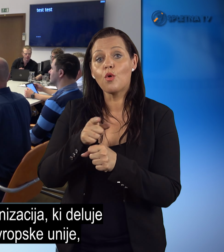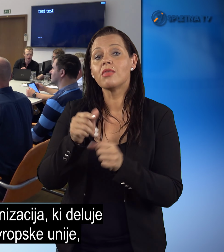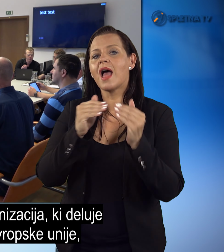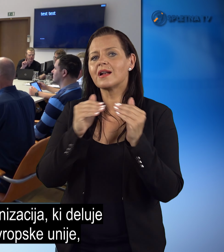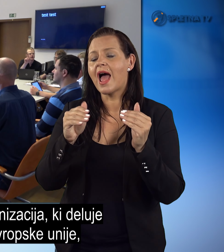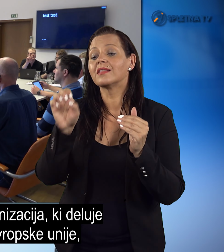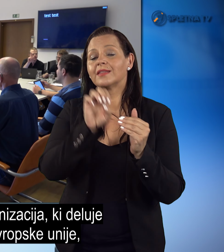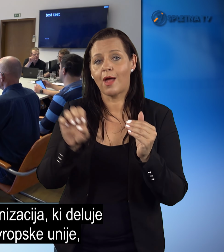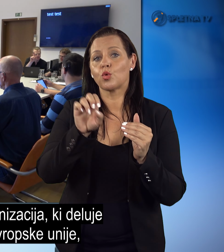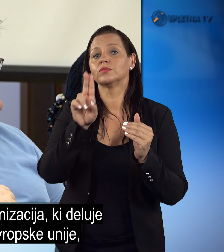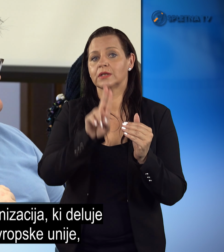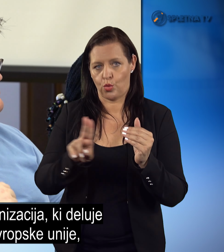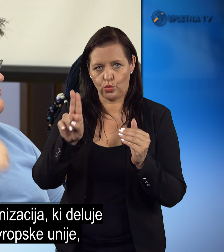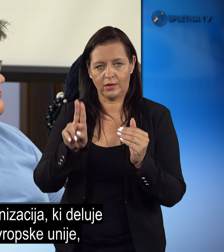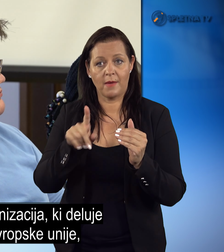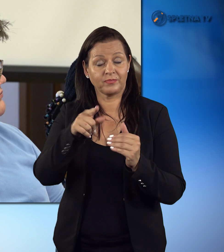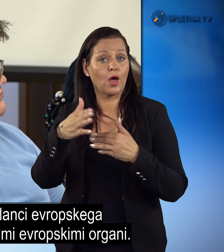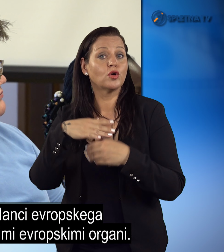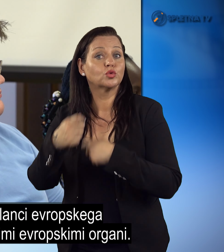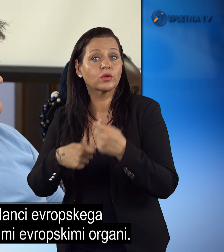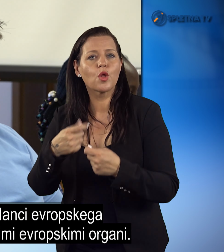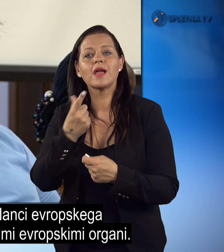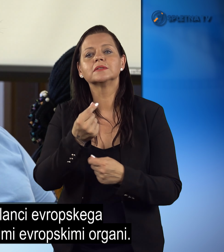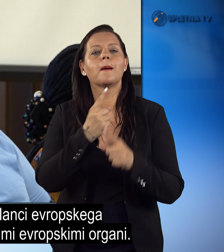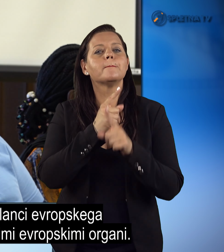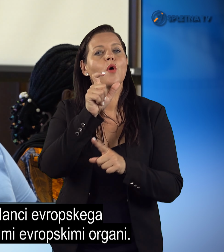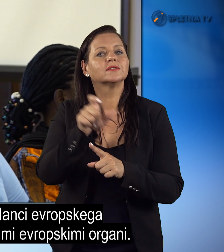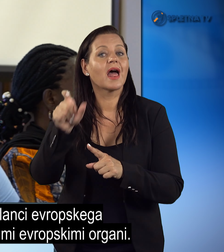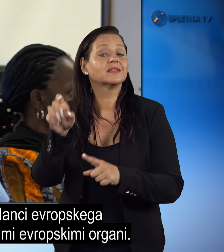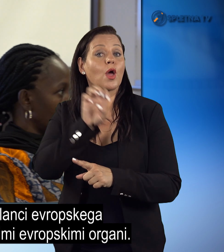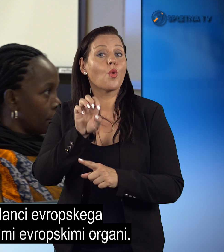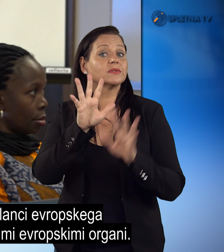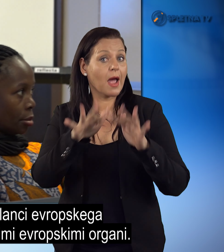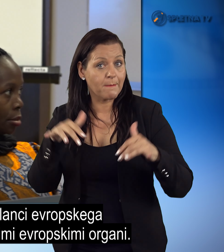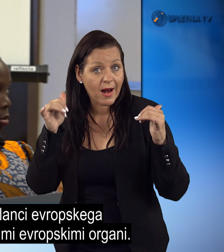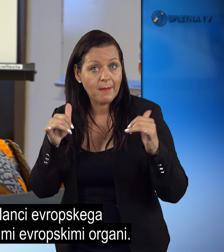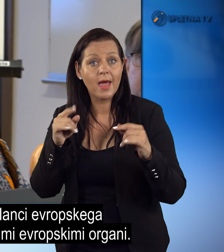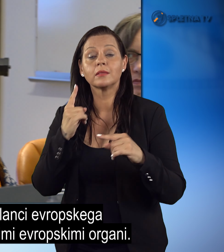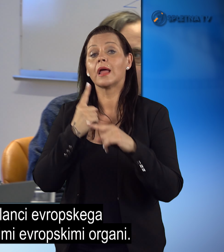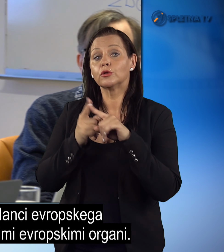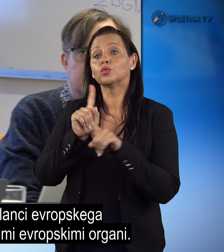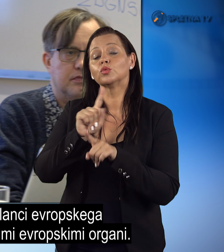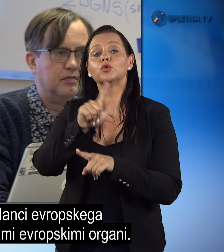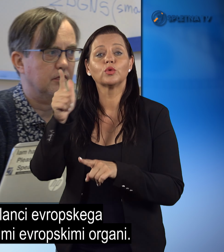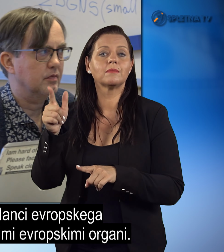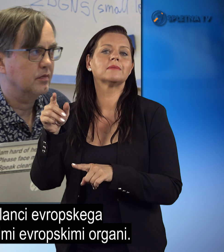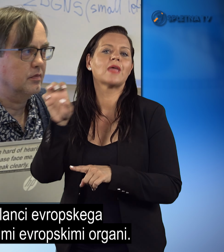unije, sodeluje s poslanci Evropskega parlamenta in drugimi evropskimi organi.